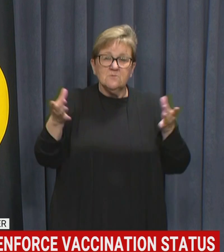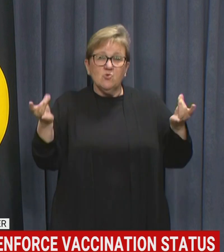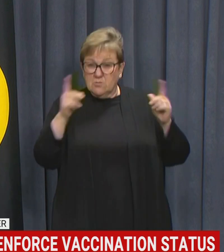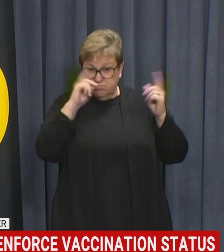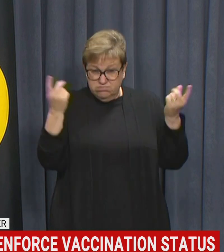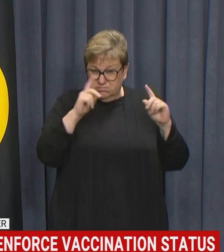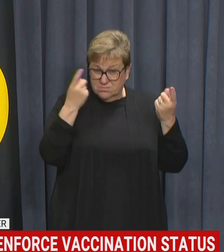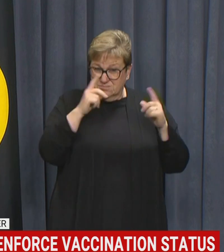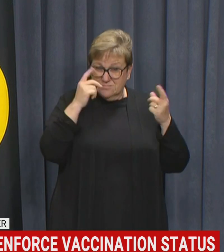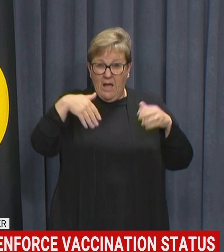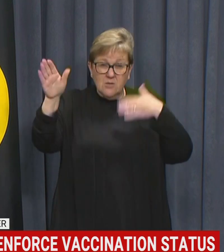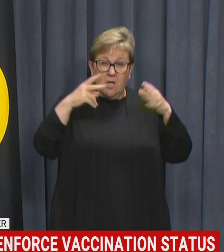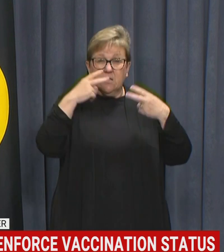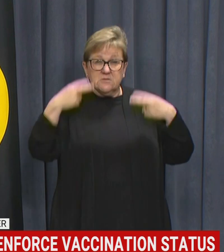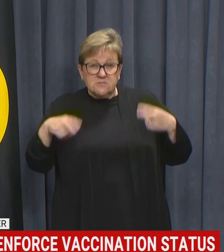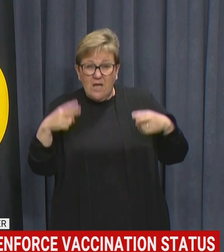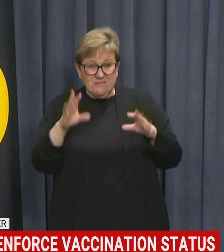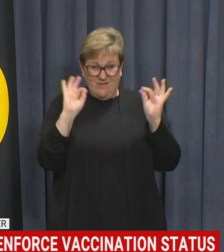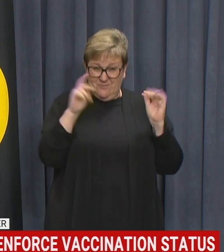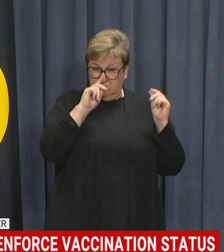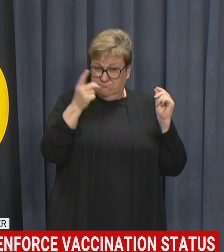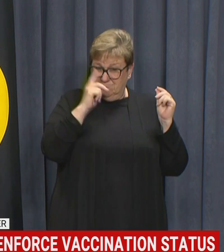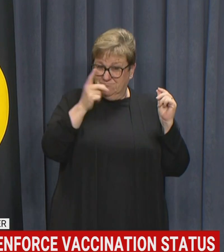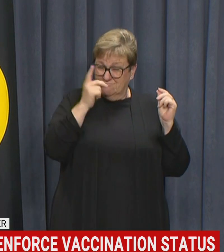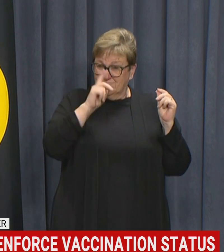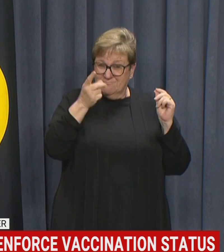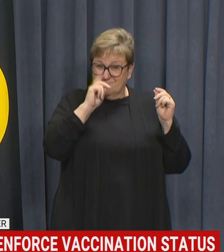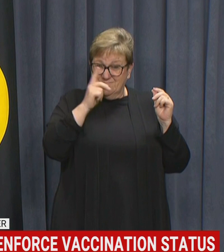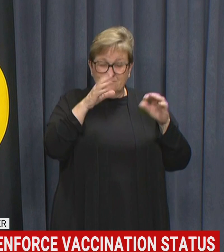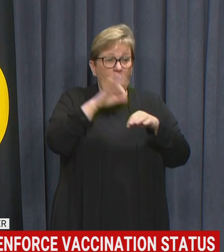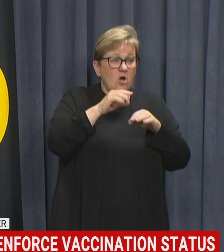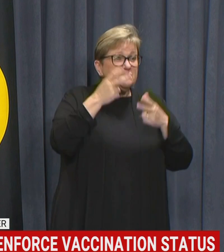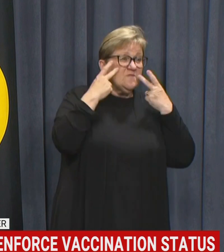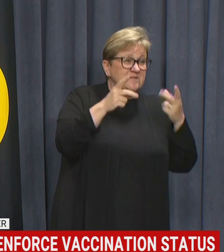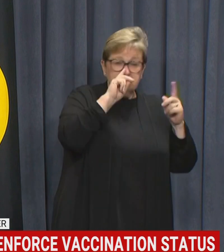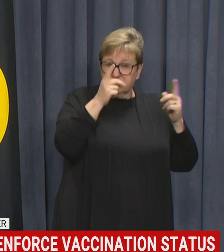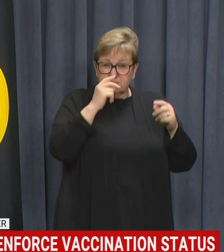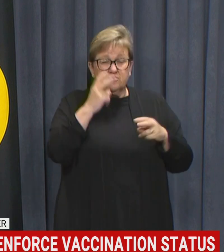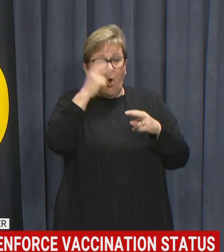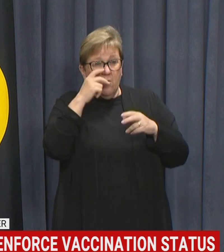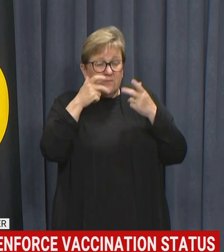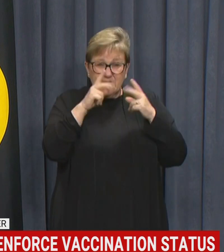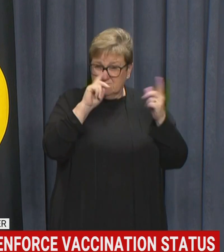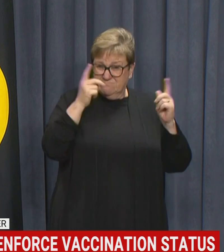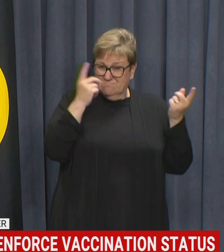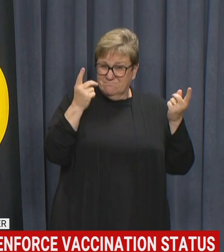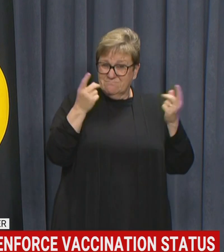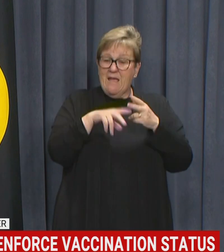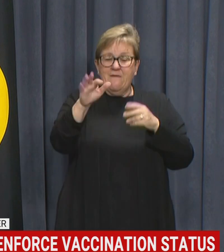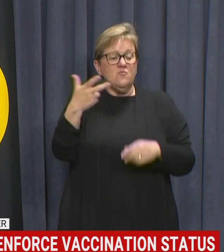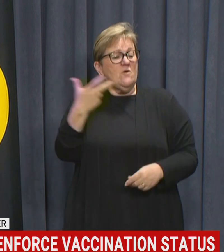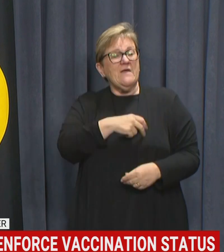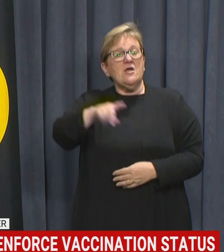classes, no gigs, no dance floors, no hospital or aged care visits. If you go and get vaccinated